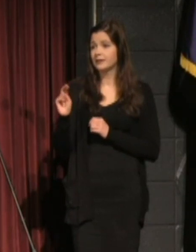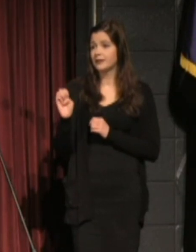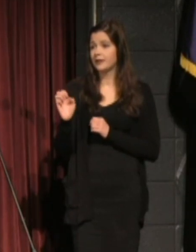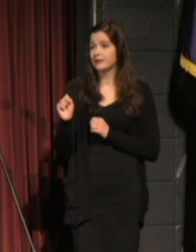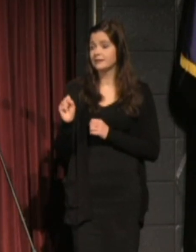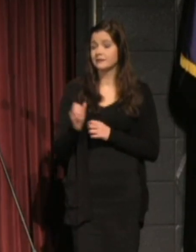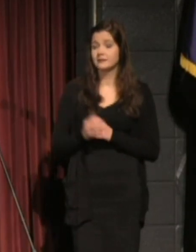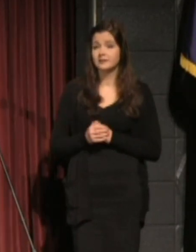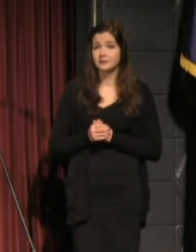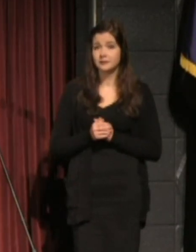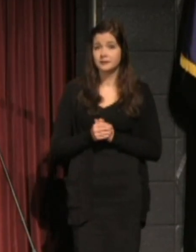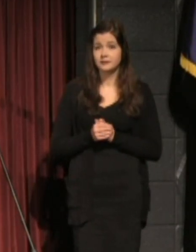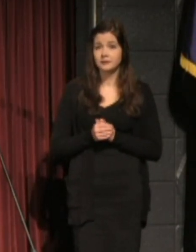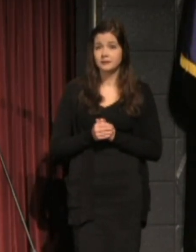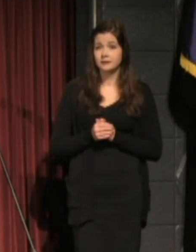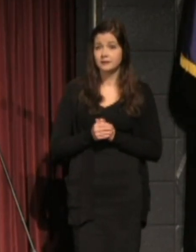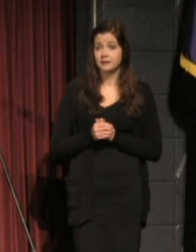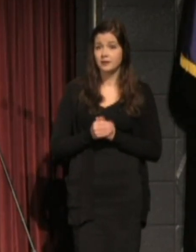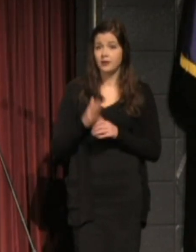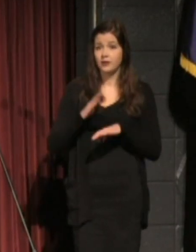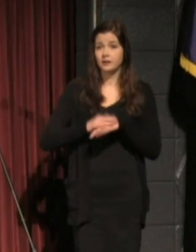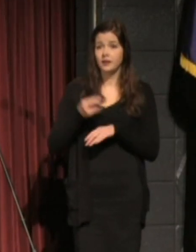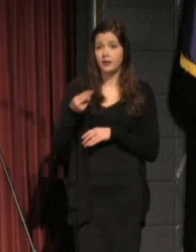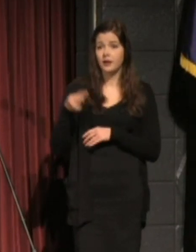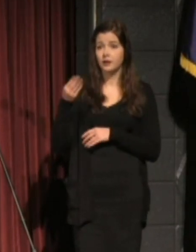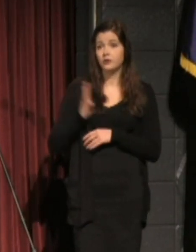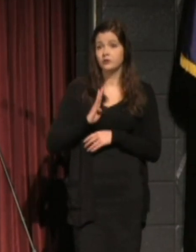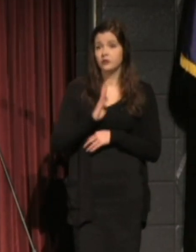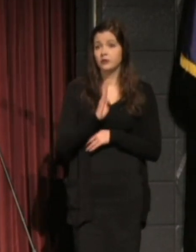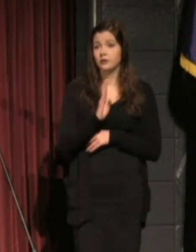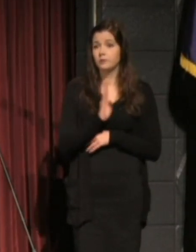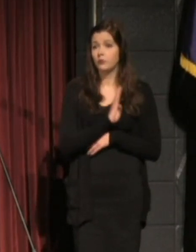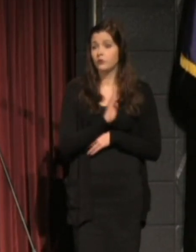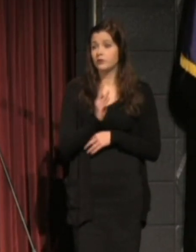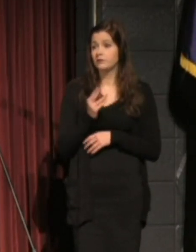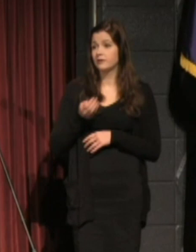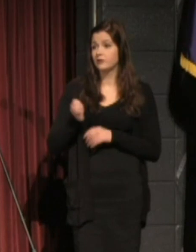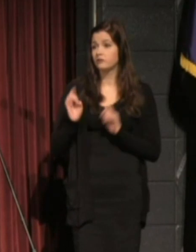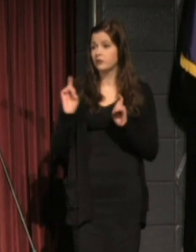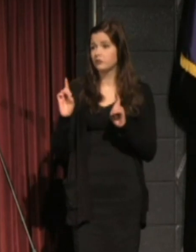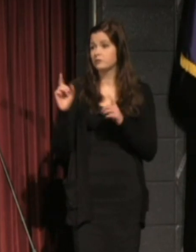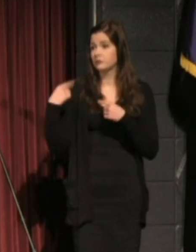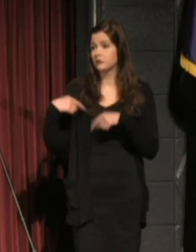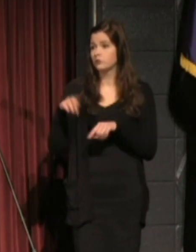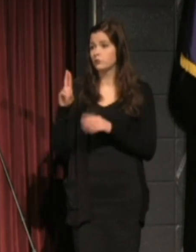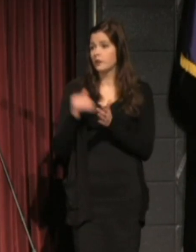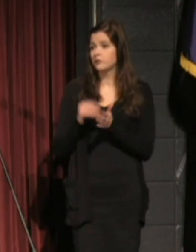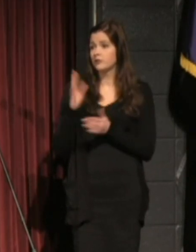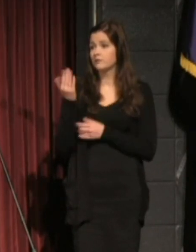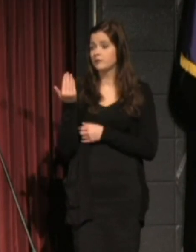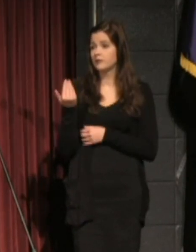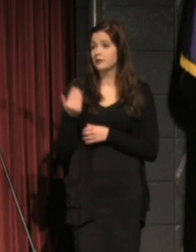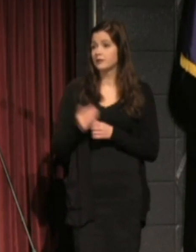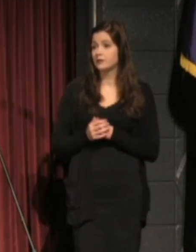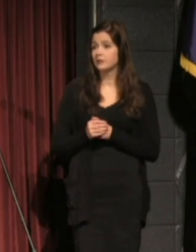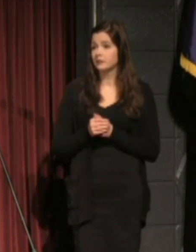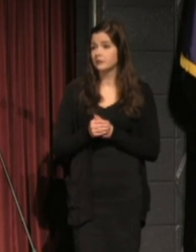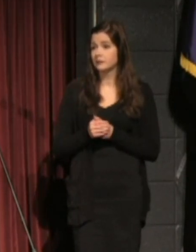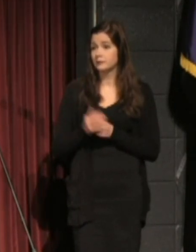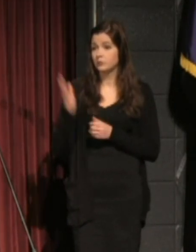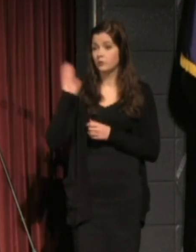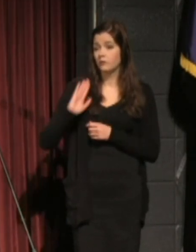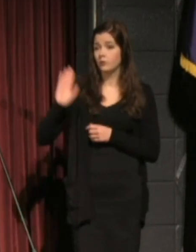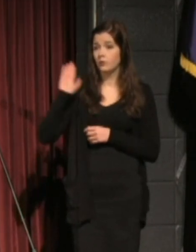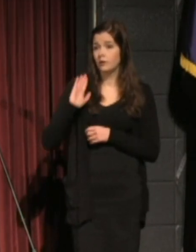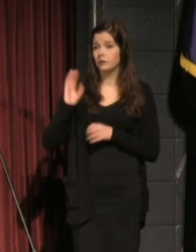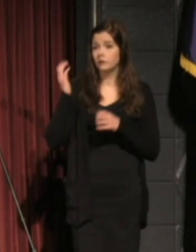Dakota. He has served on the State Board of Higher Education since initially being appointed on February 26th of 2015. He formerly served